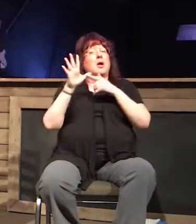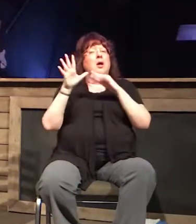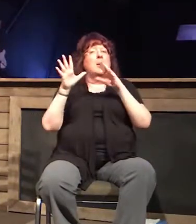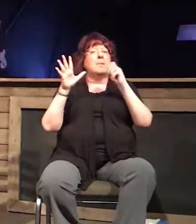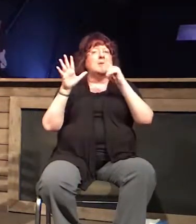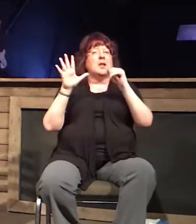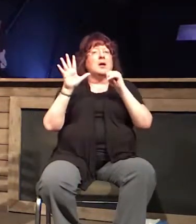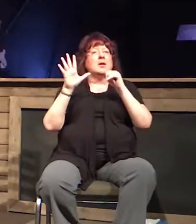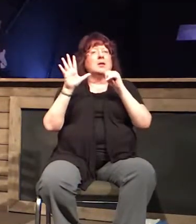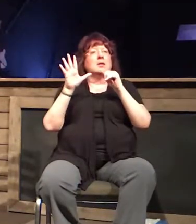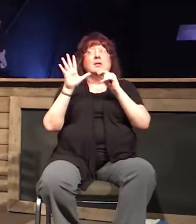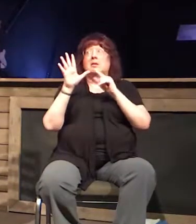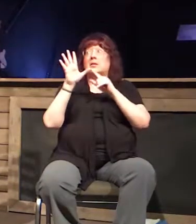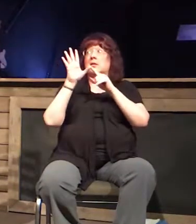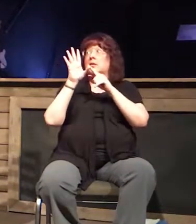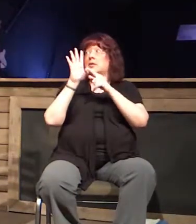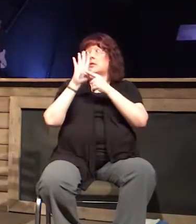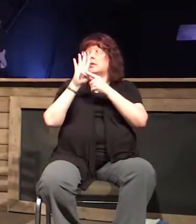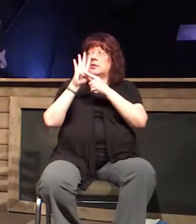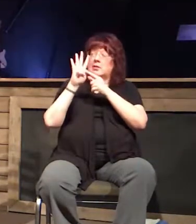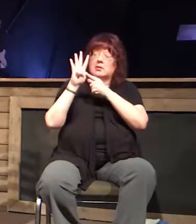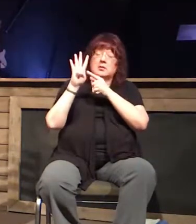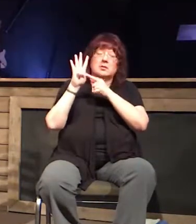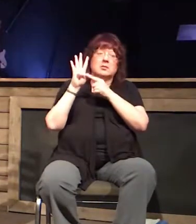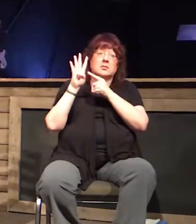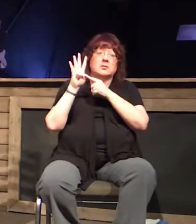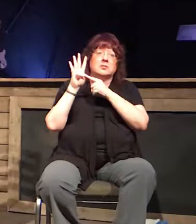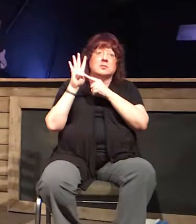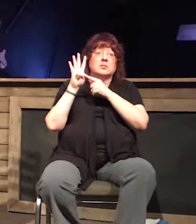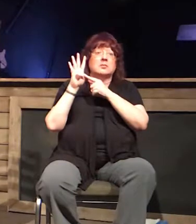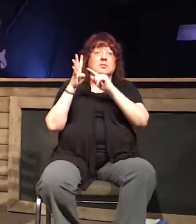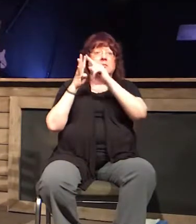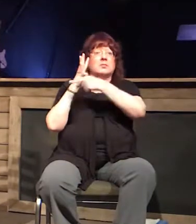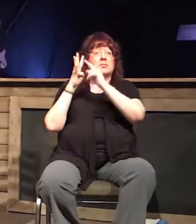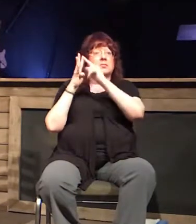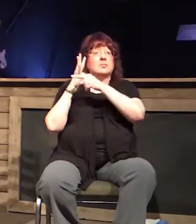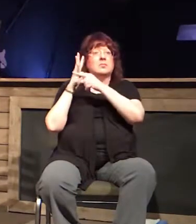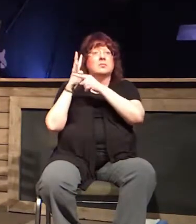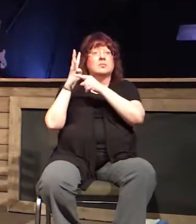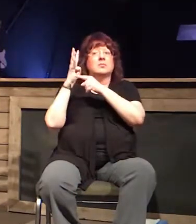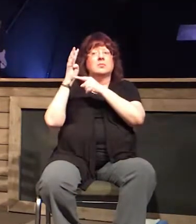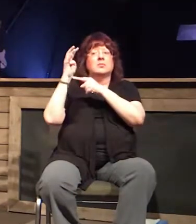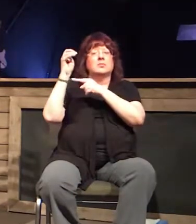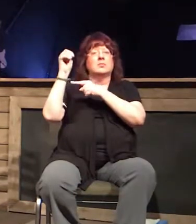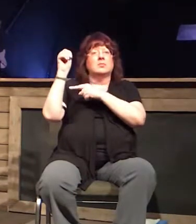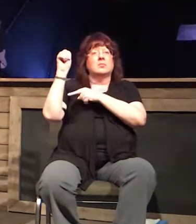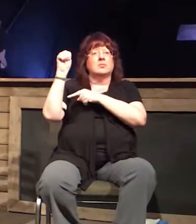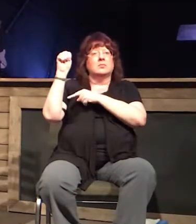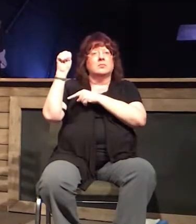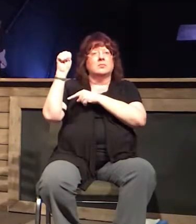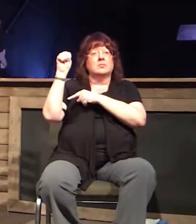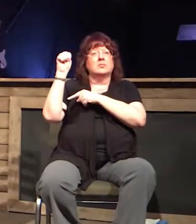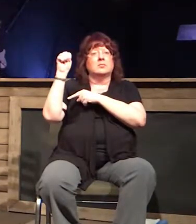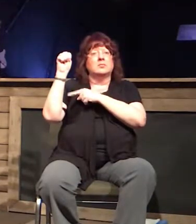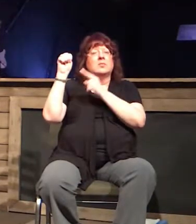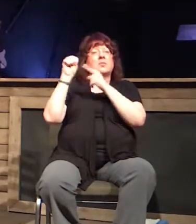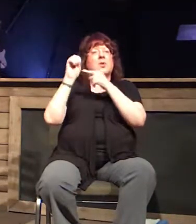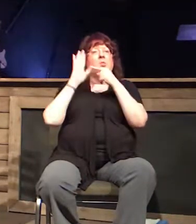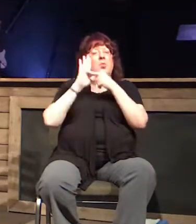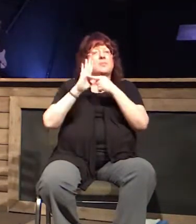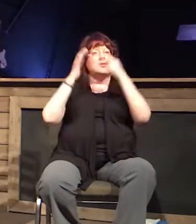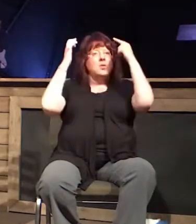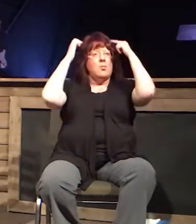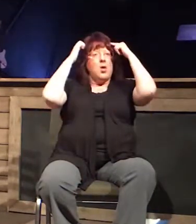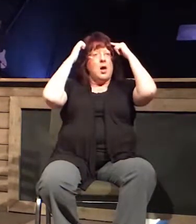amygdala. Put that inside your hand like that. Okay? The rest of these four, I want you to curve them over your thumb like this. And this represents